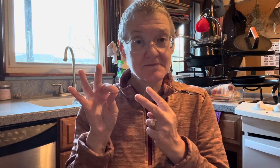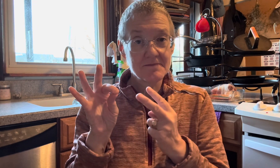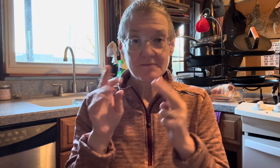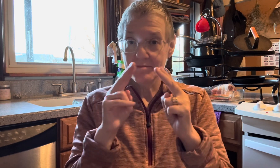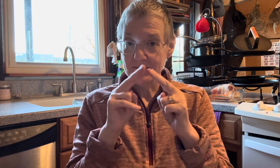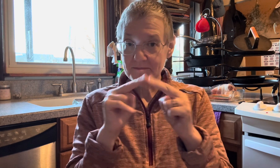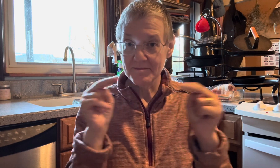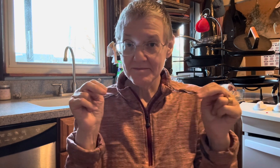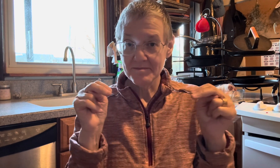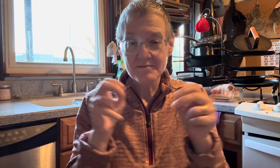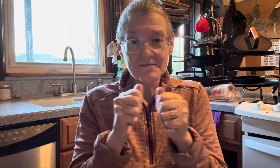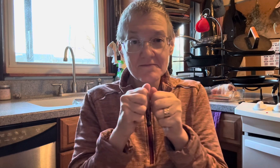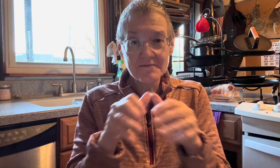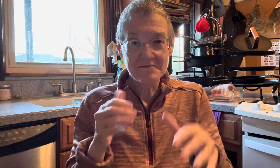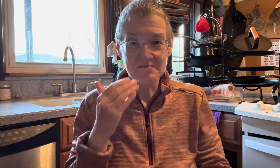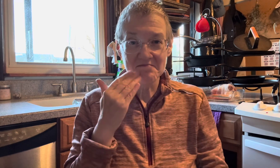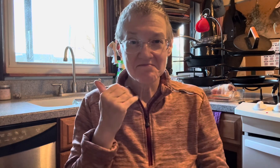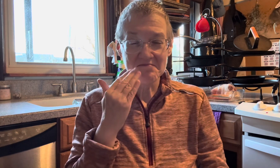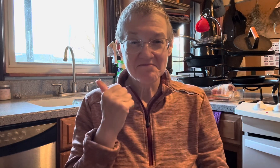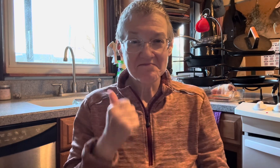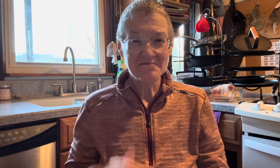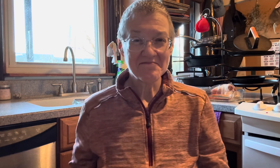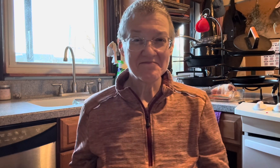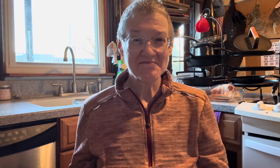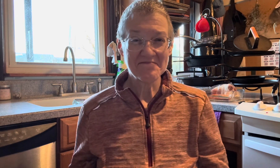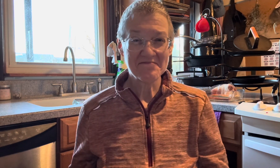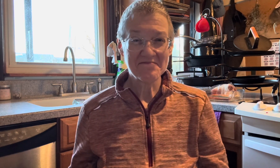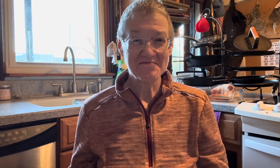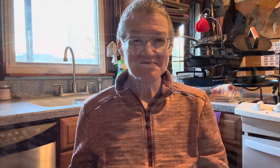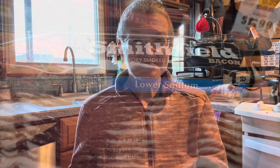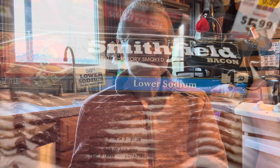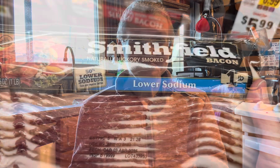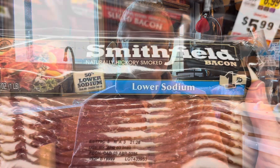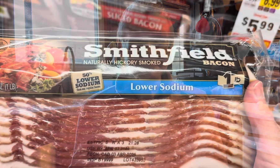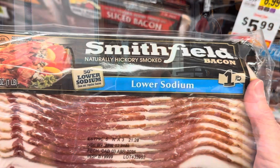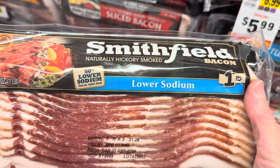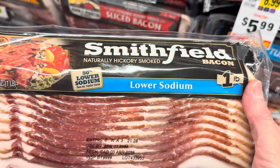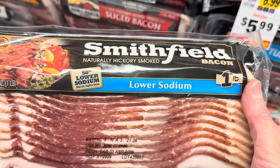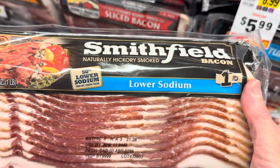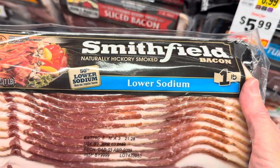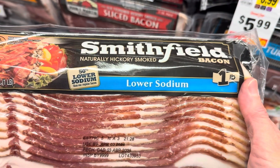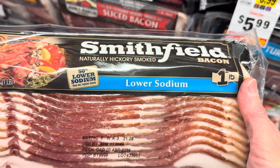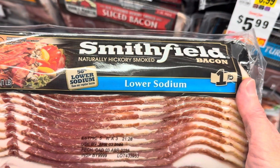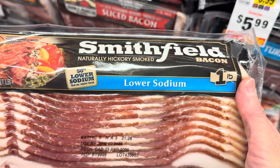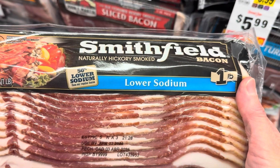meat option is bacon. Bacon without sugar.